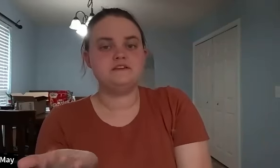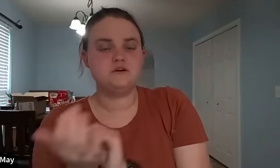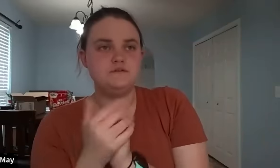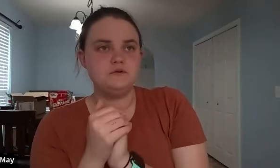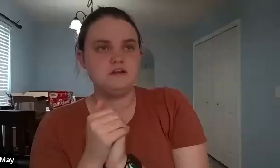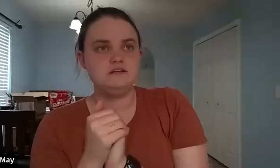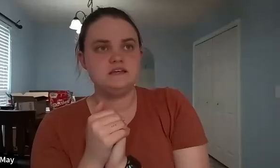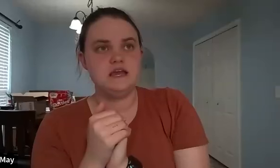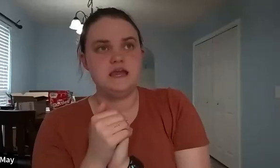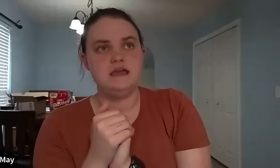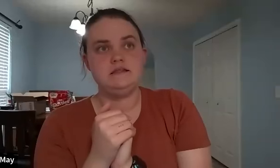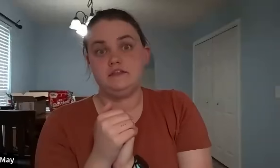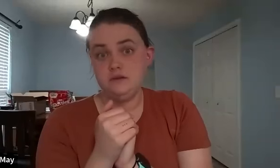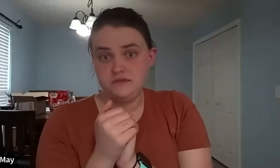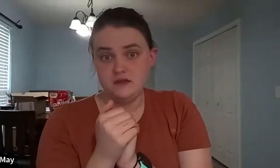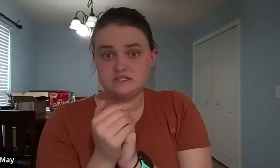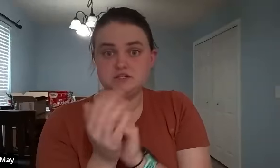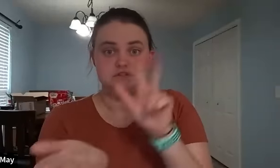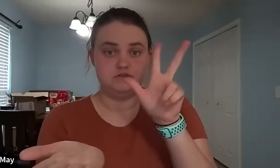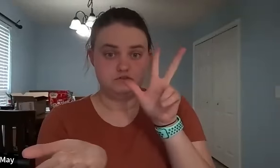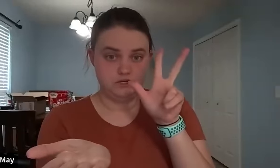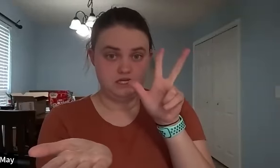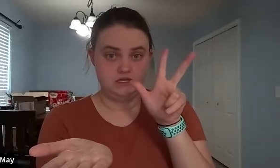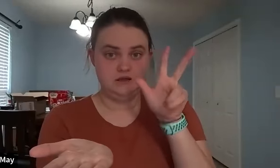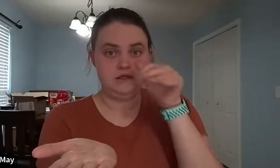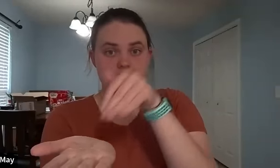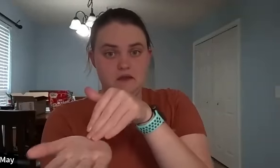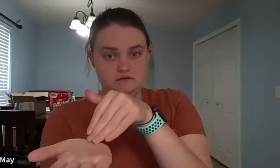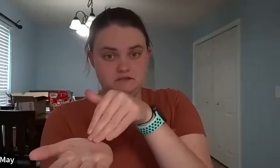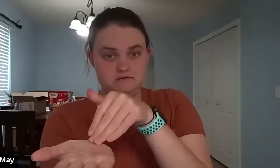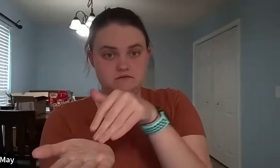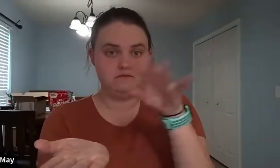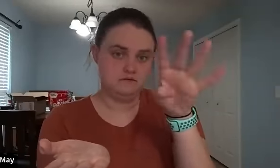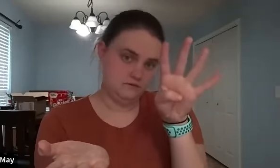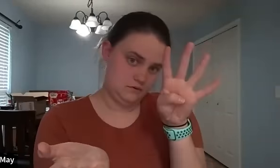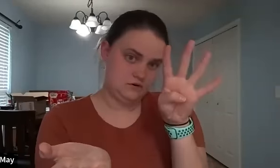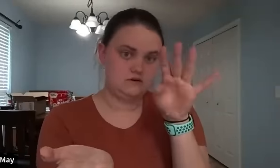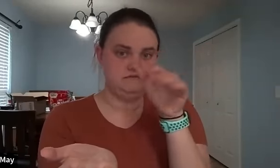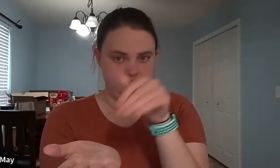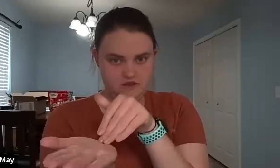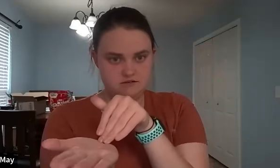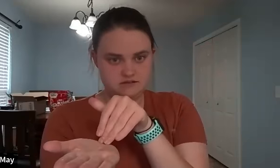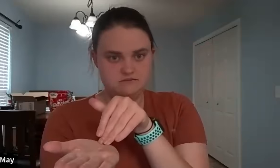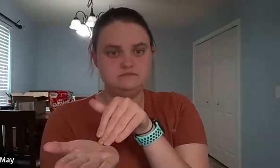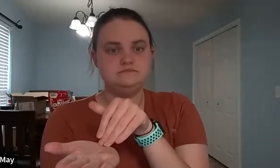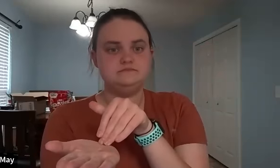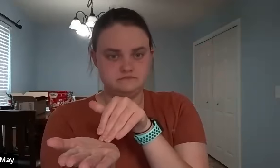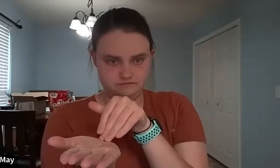So if you were going to say like 3,000, you would do 3,000, 4,000,